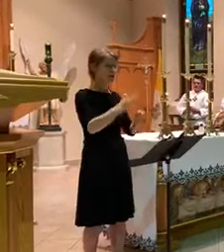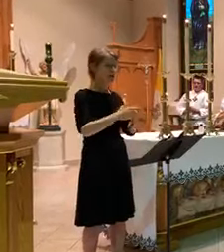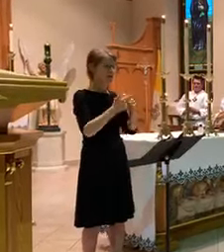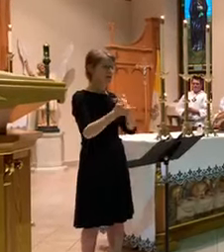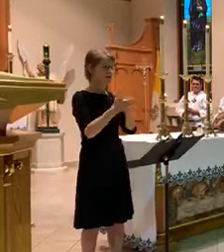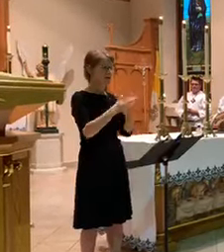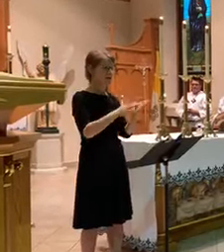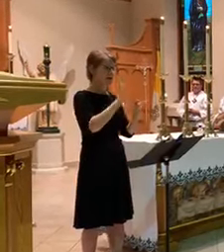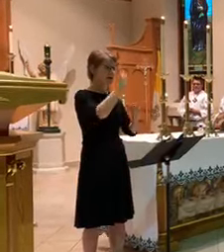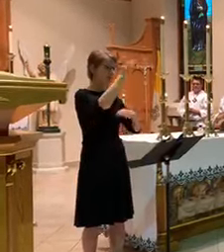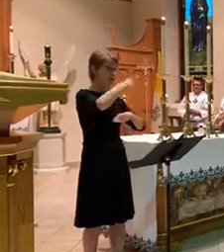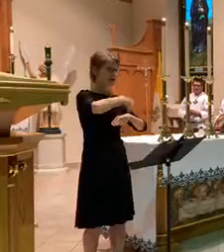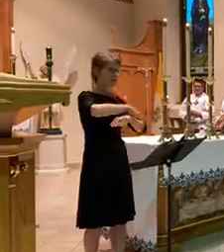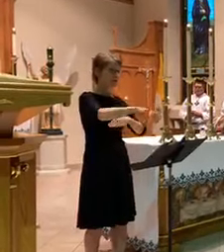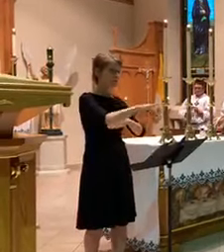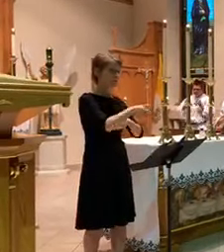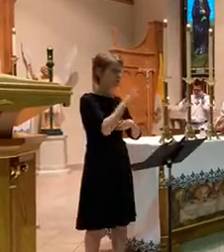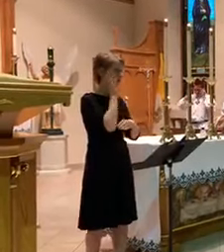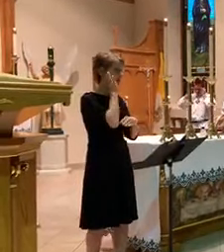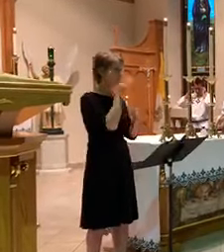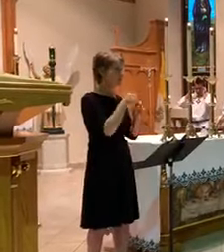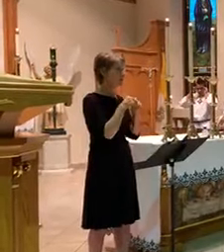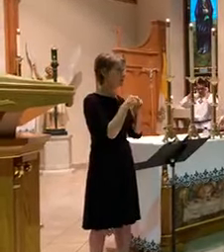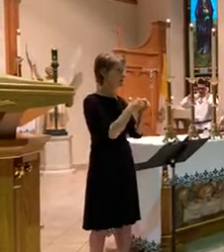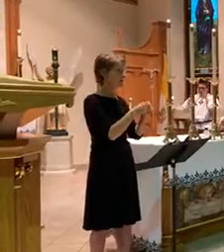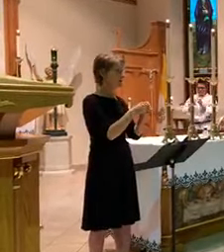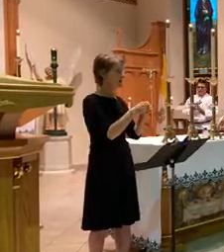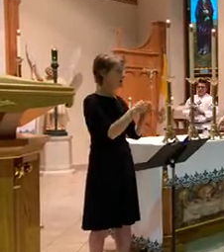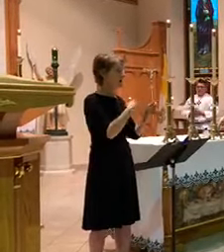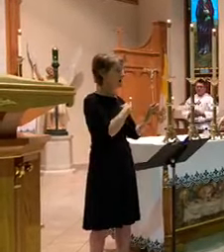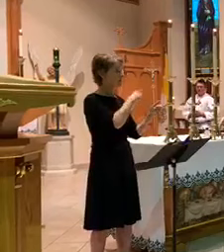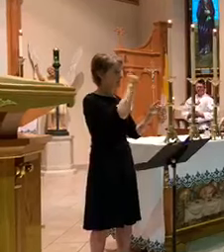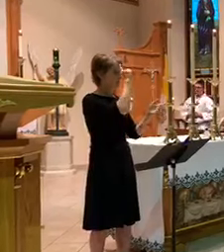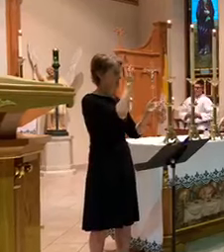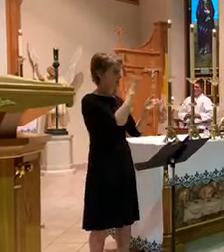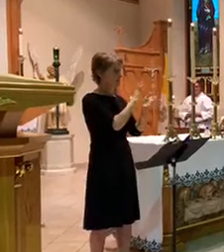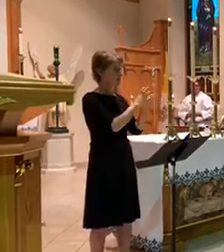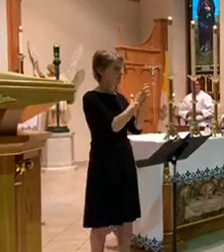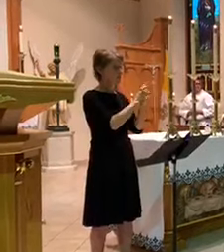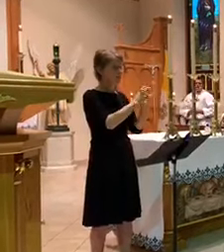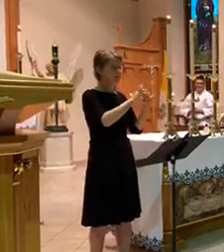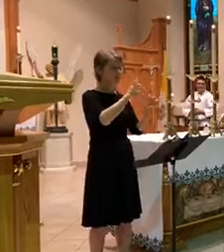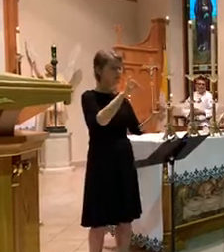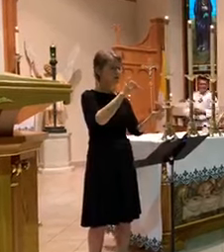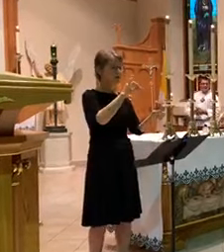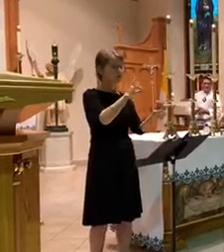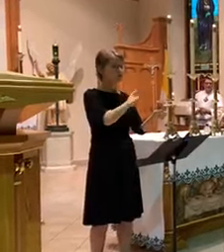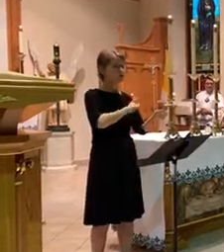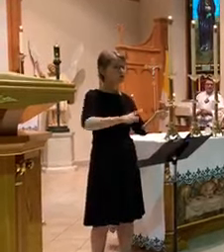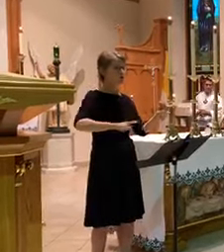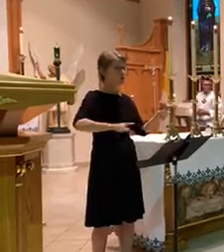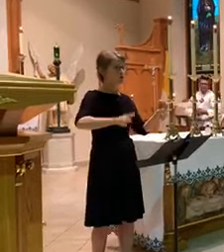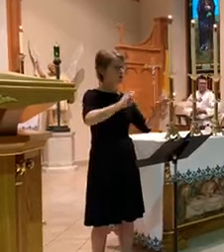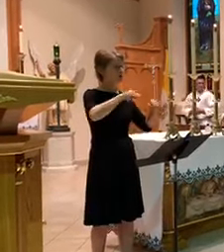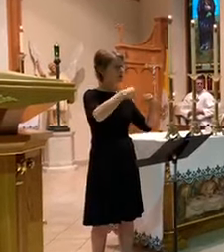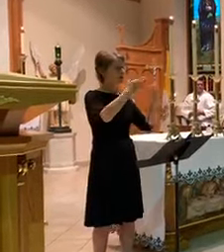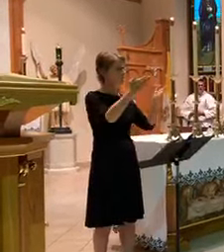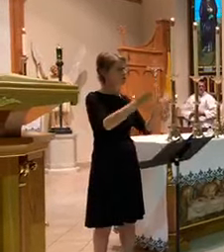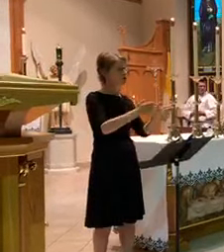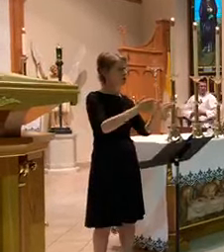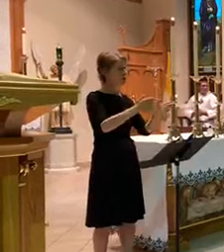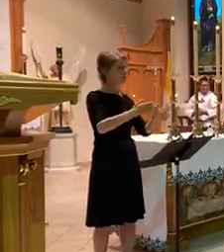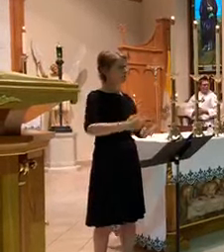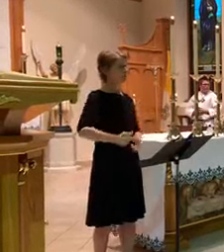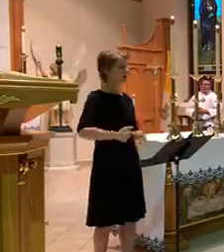the living and the dead, and his kingdom will have no end. I believe in the Holy Spirit, the Lord, the giver